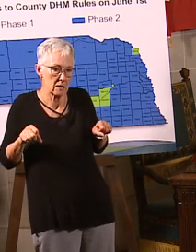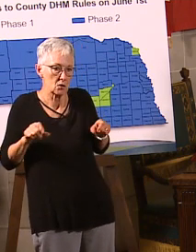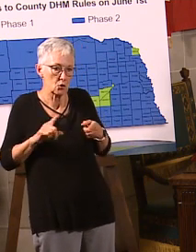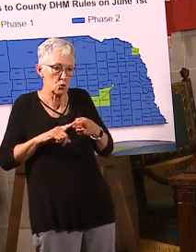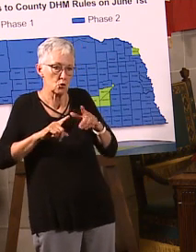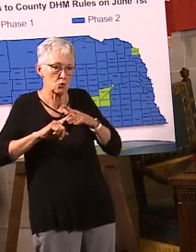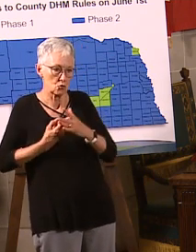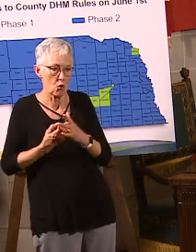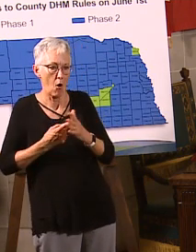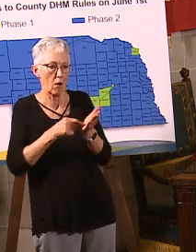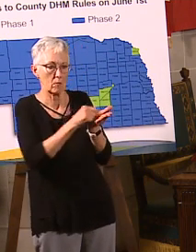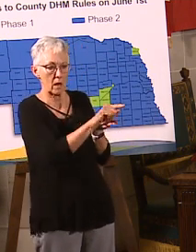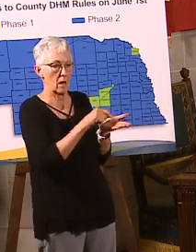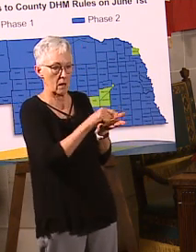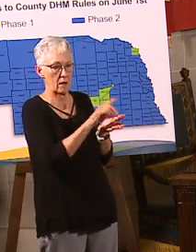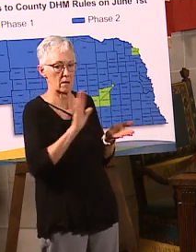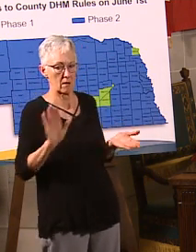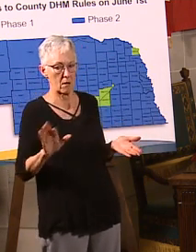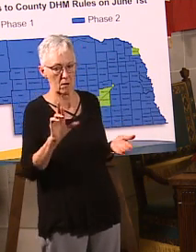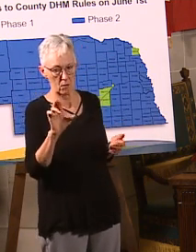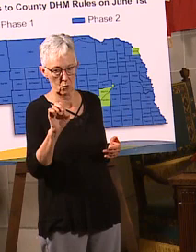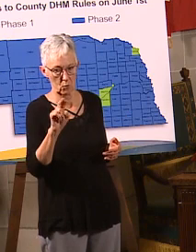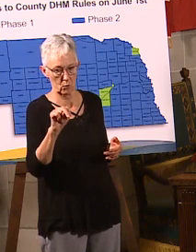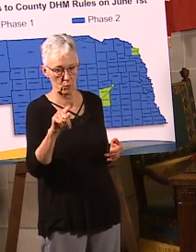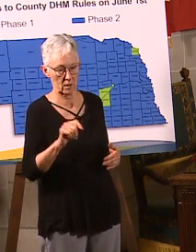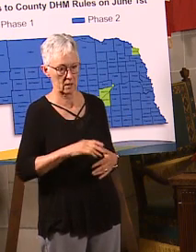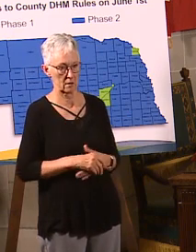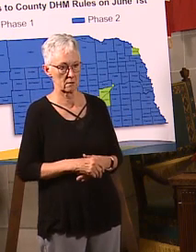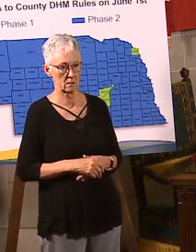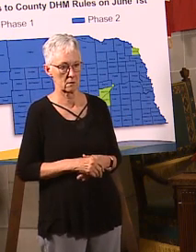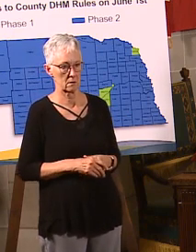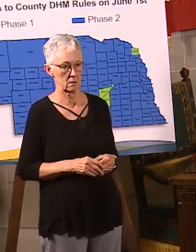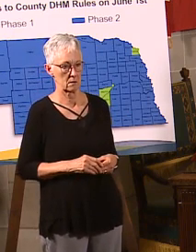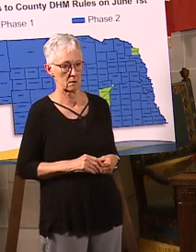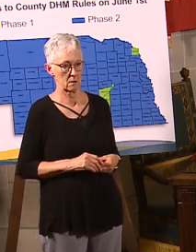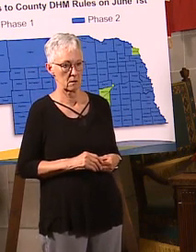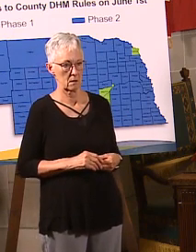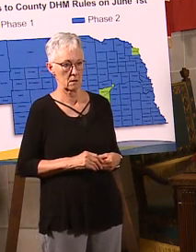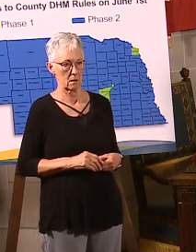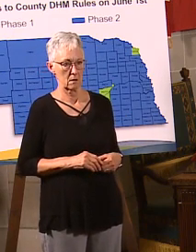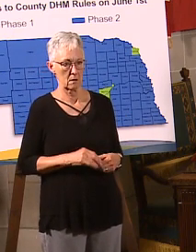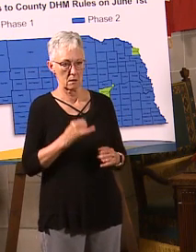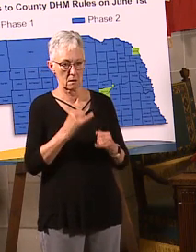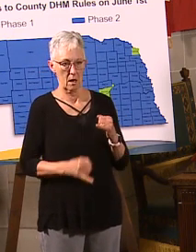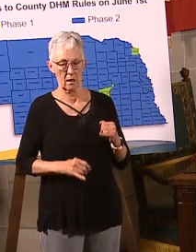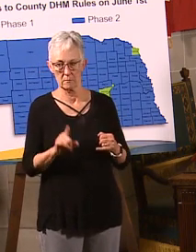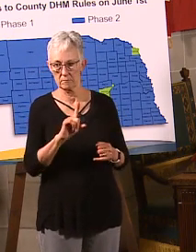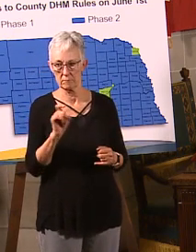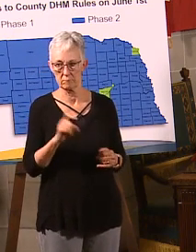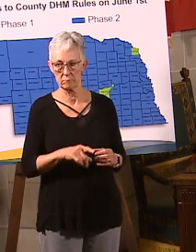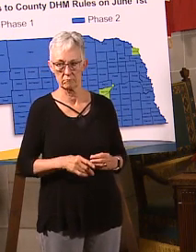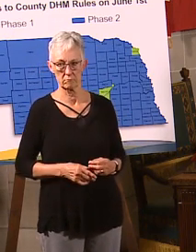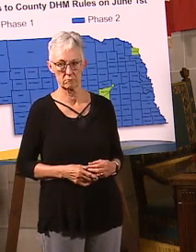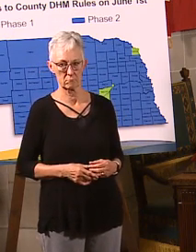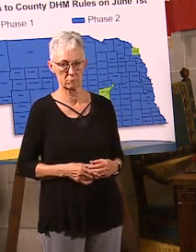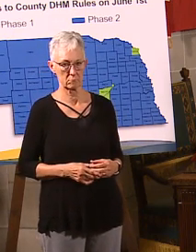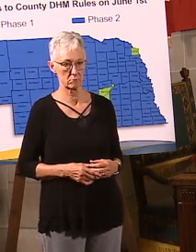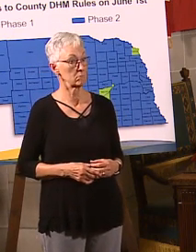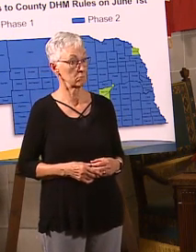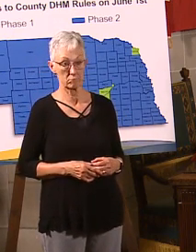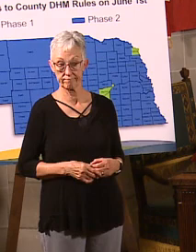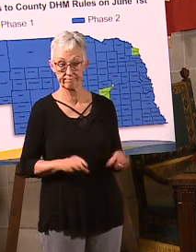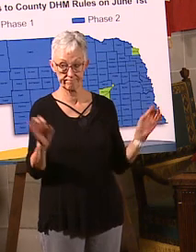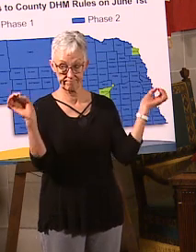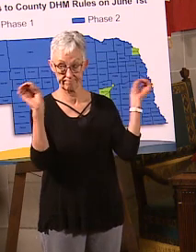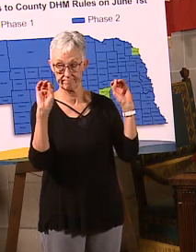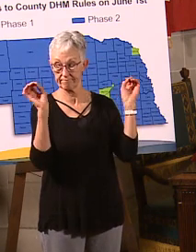able to make their rent payments. Last question. Last question. And seeing no last